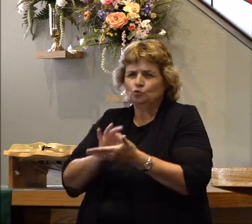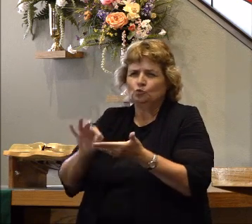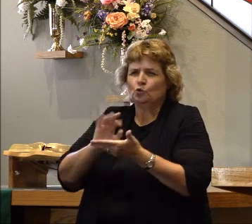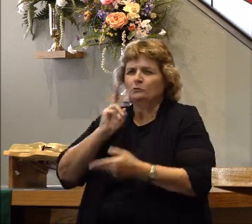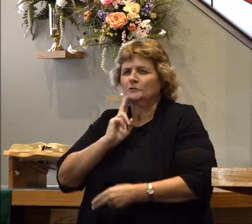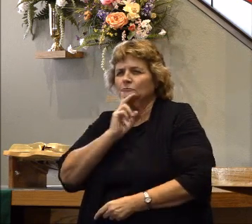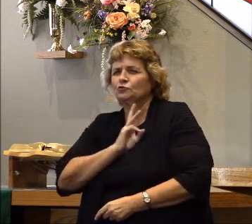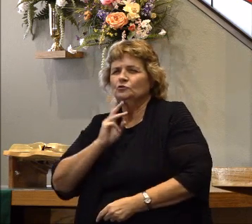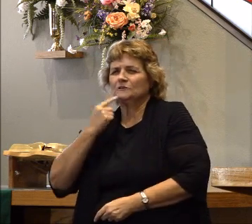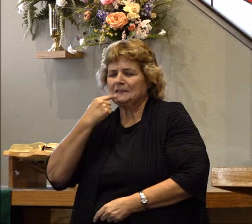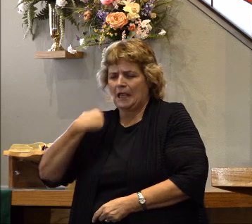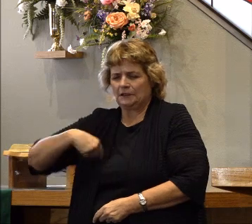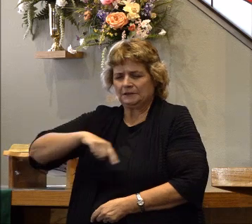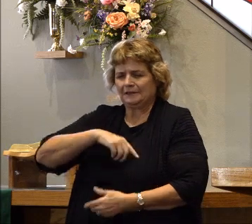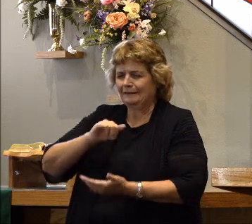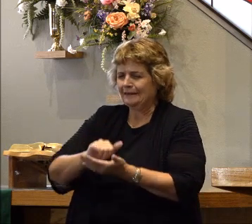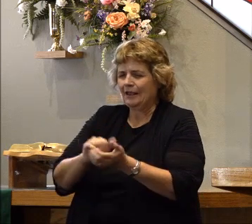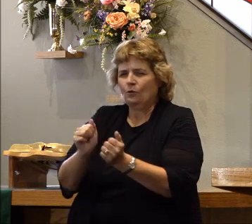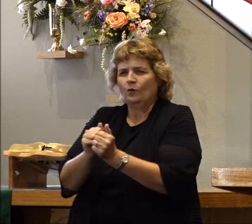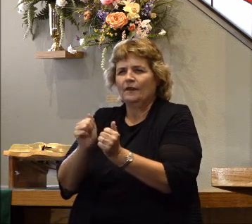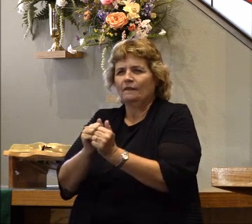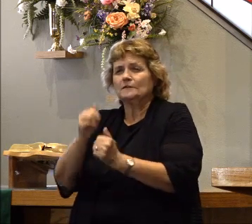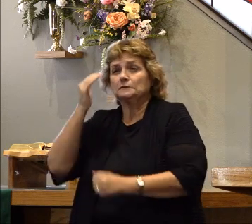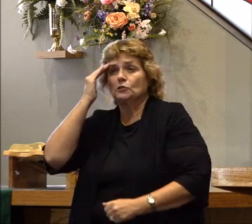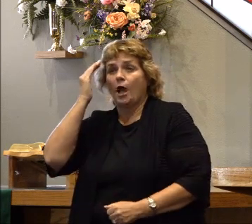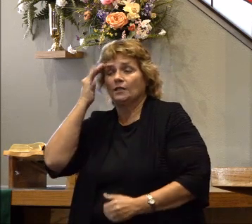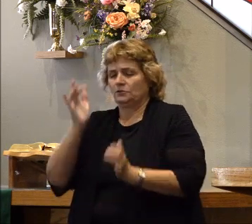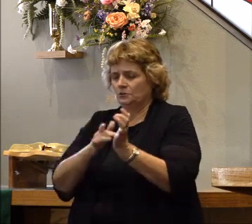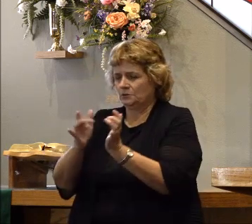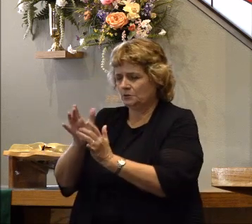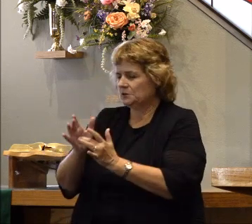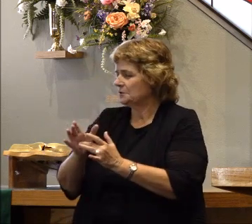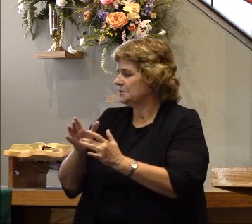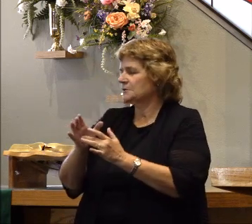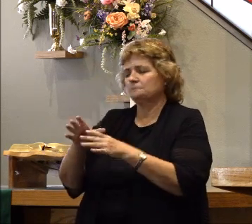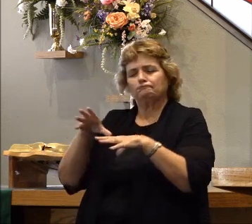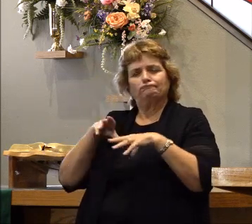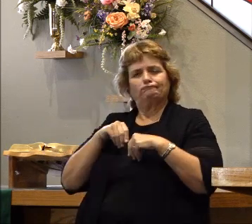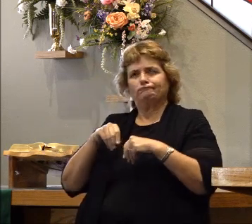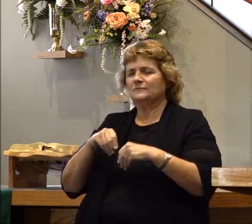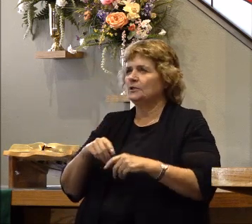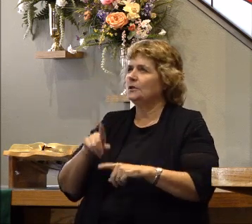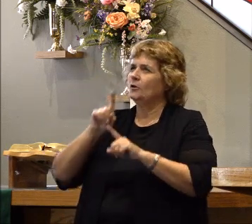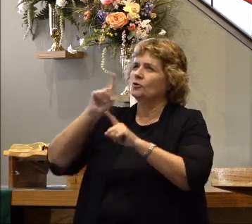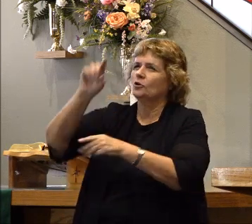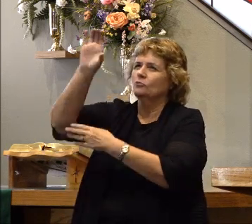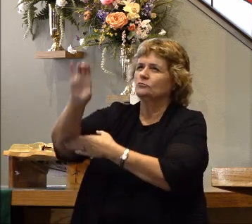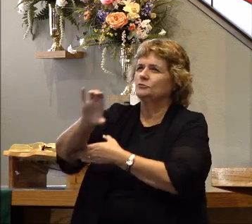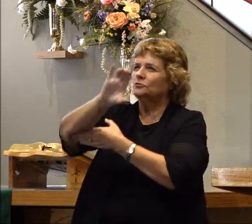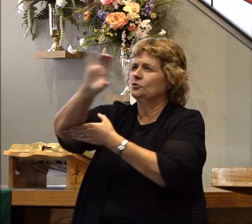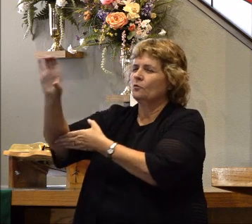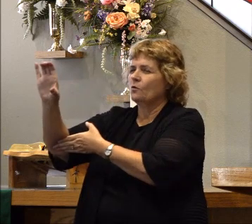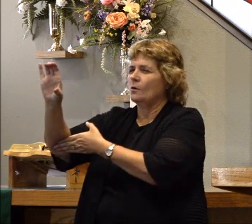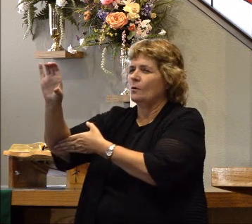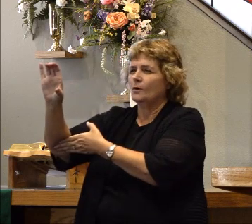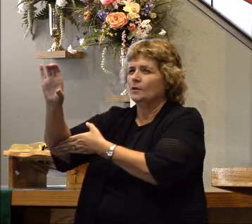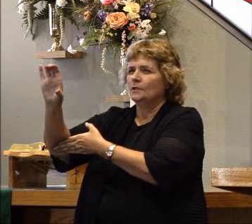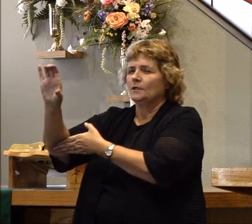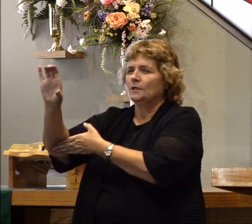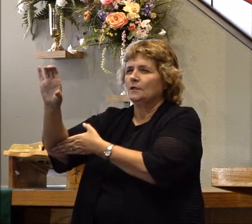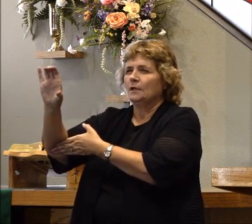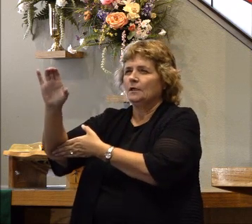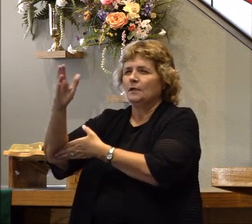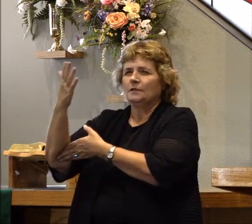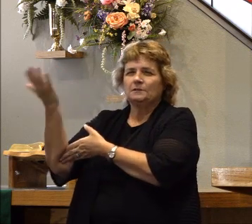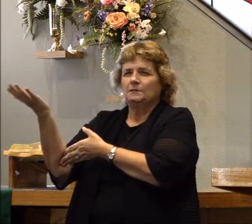knowledge, Jesus endured the cross, scorning its shame, that we